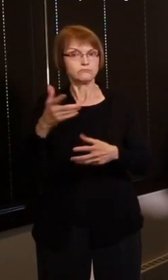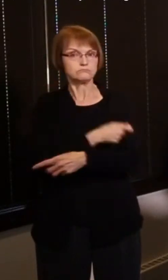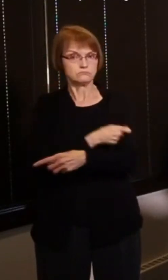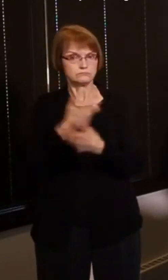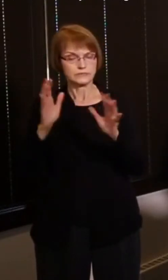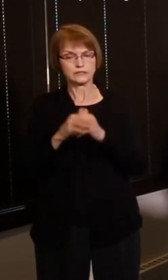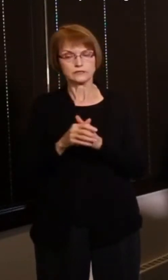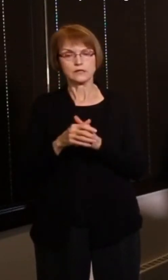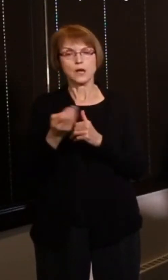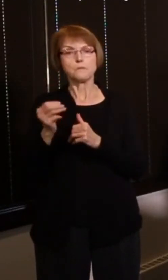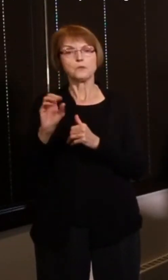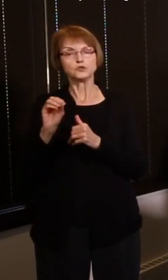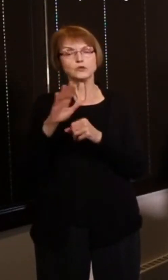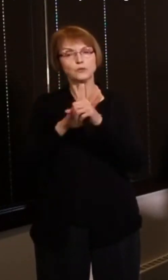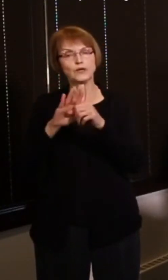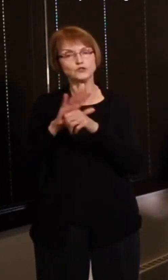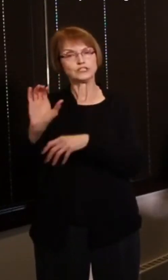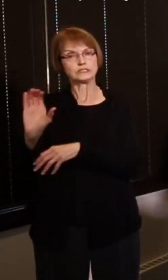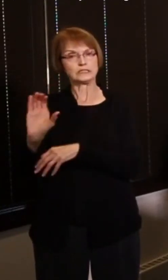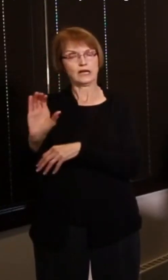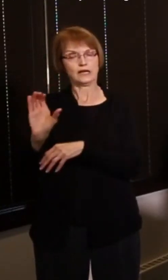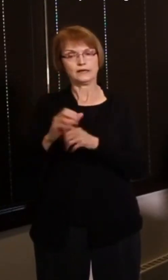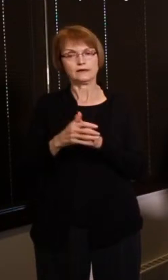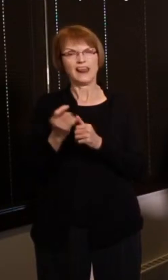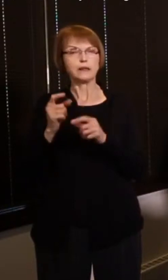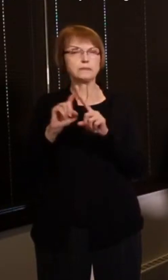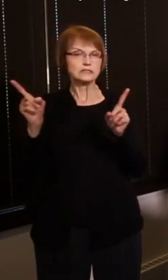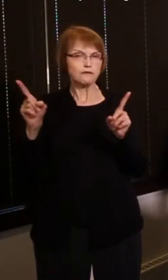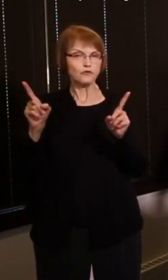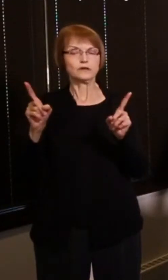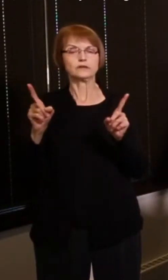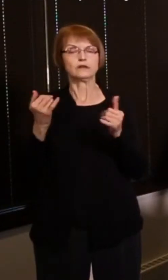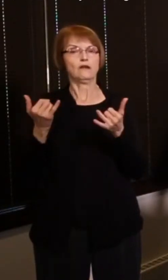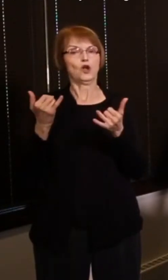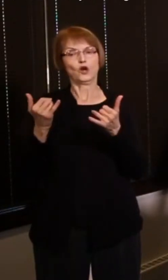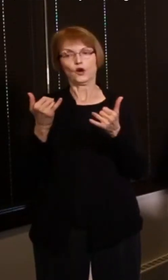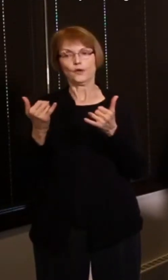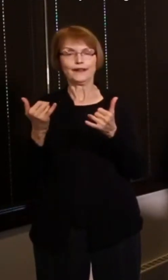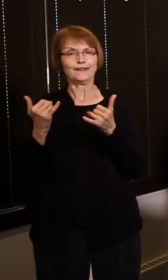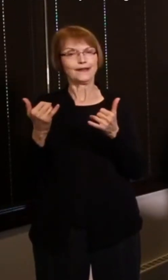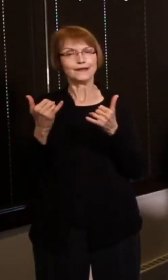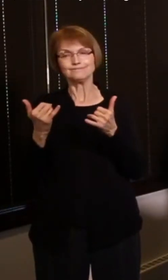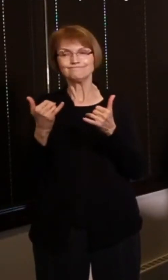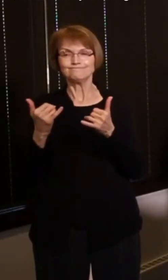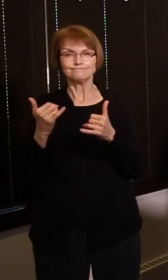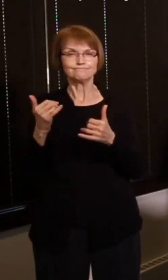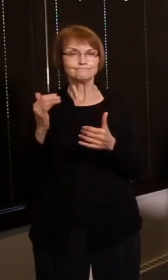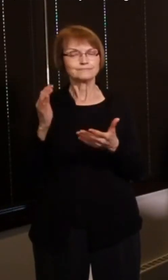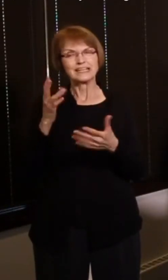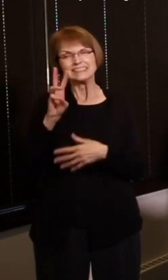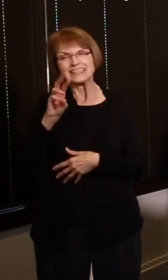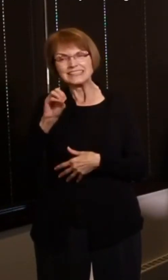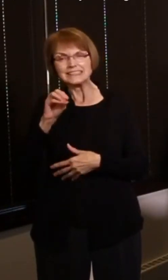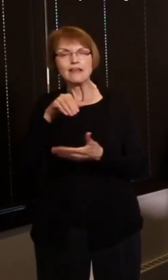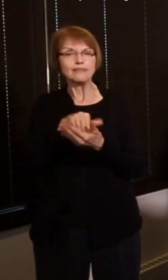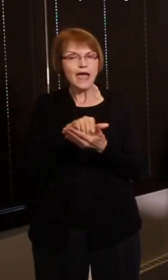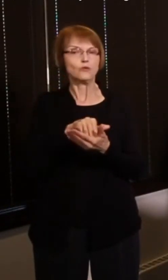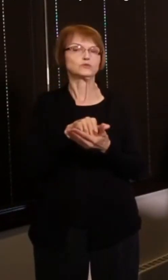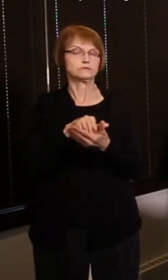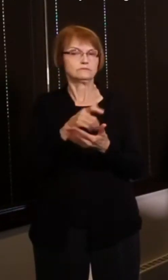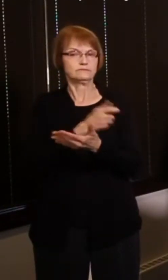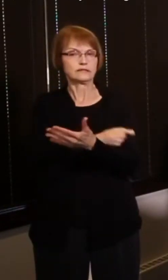at Missouri Region C, it's a little bit different. The current pace is a little bit lower. It's around 60,000 vaccinations per